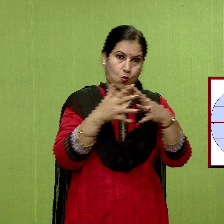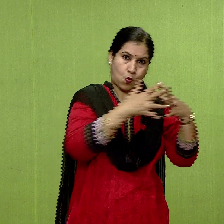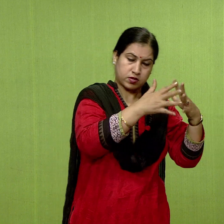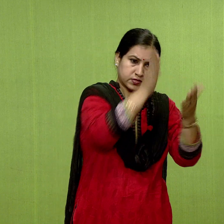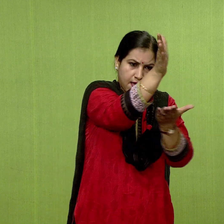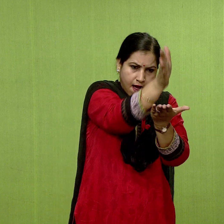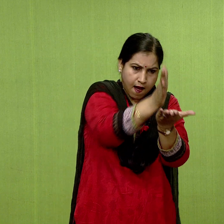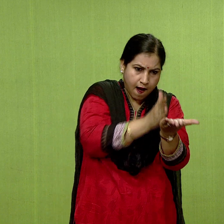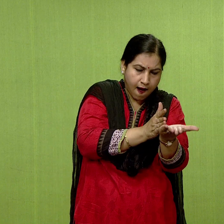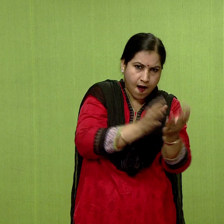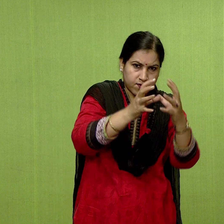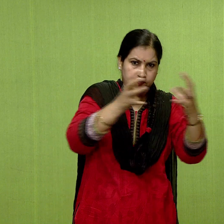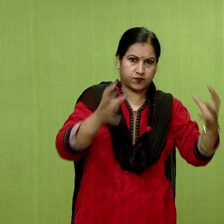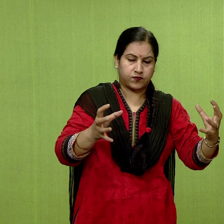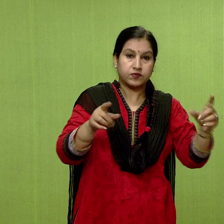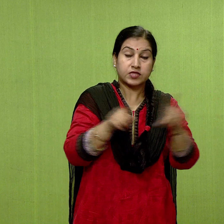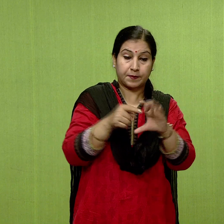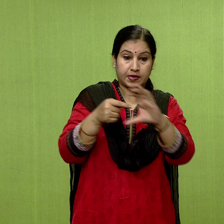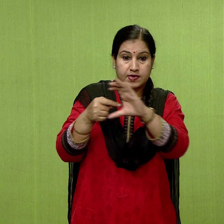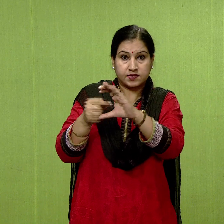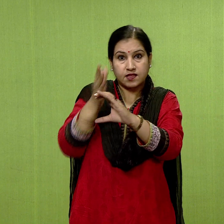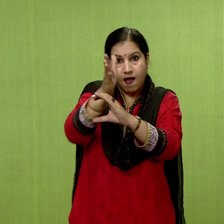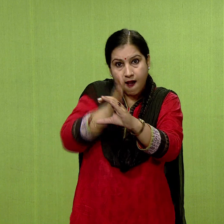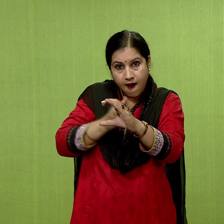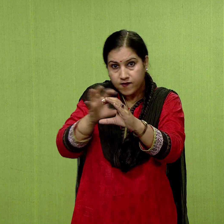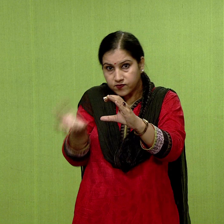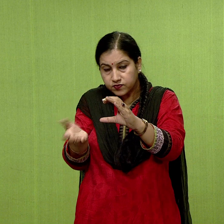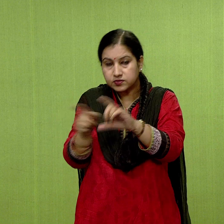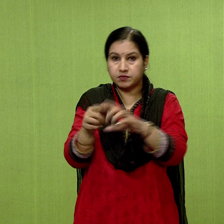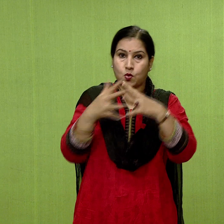Or you can also say eastern hemisphere and western hemisphere.